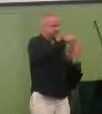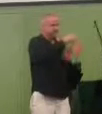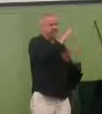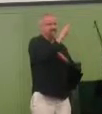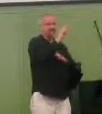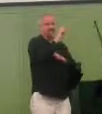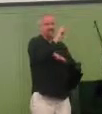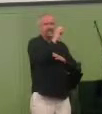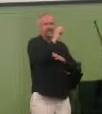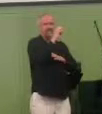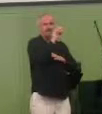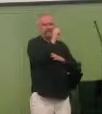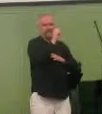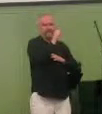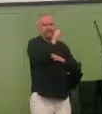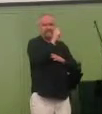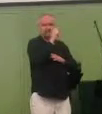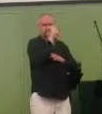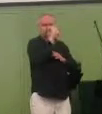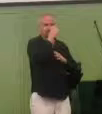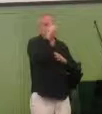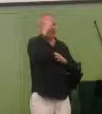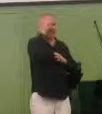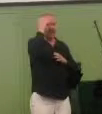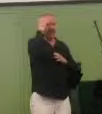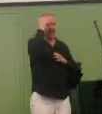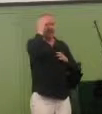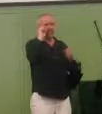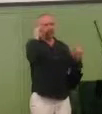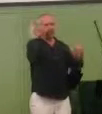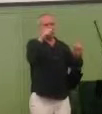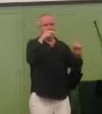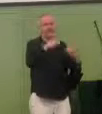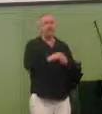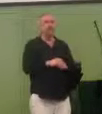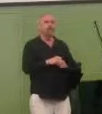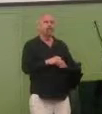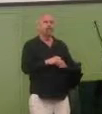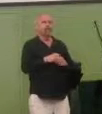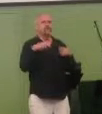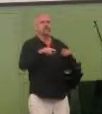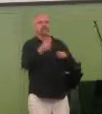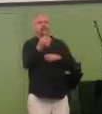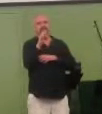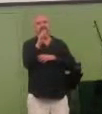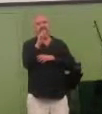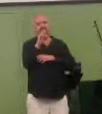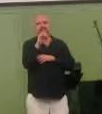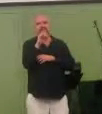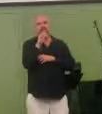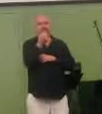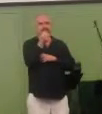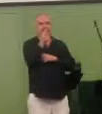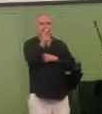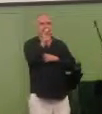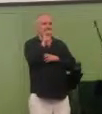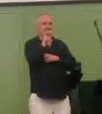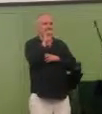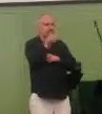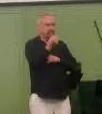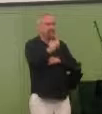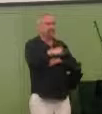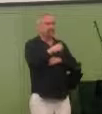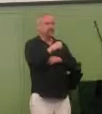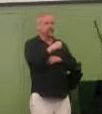gay men. Many potential or latent FTMs in the 80s and 70s were buried in the lesbian